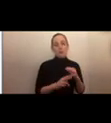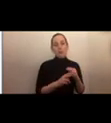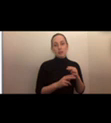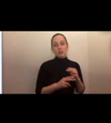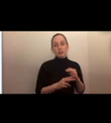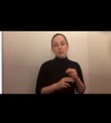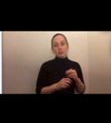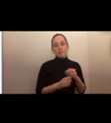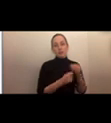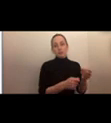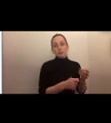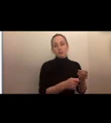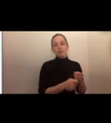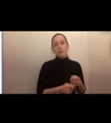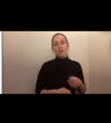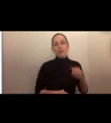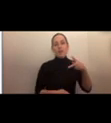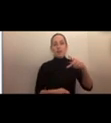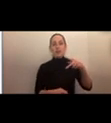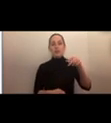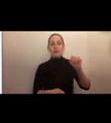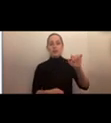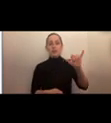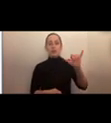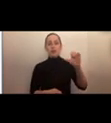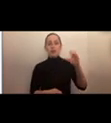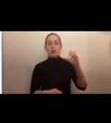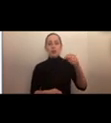without causing that person